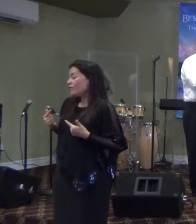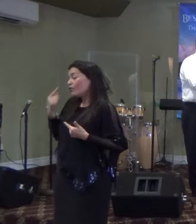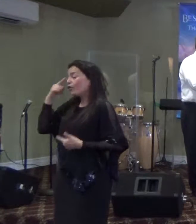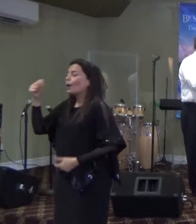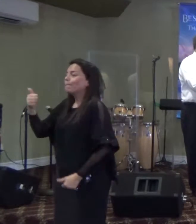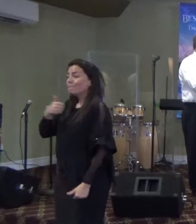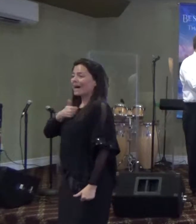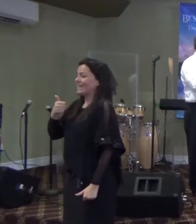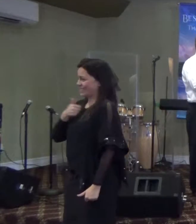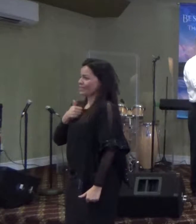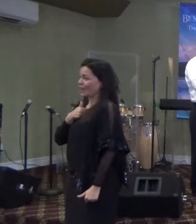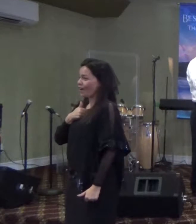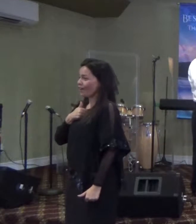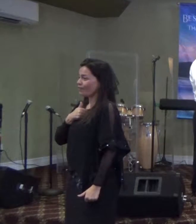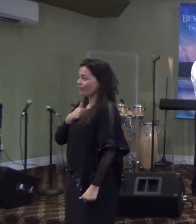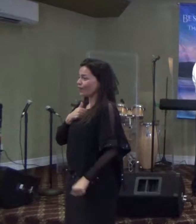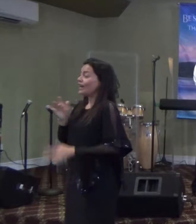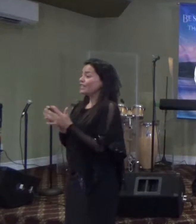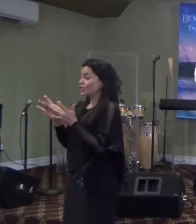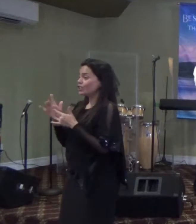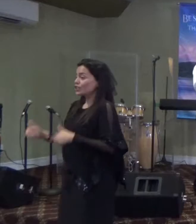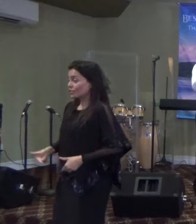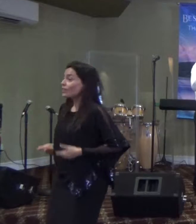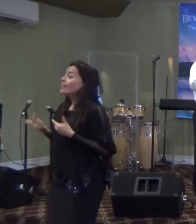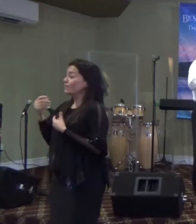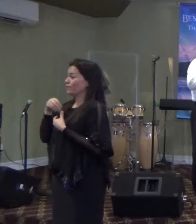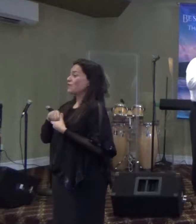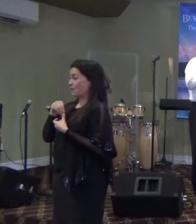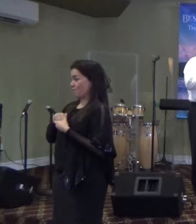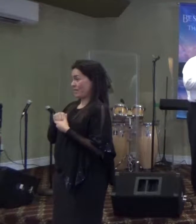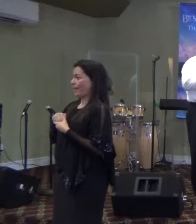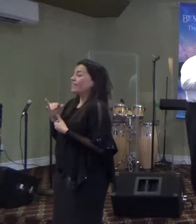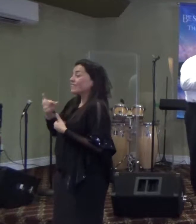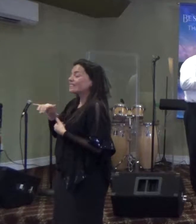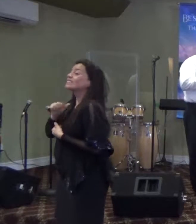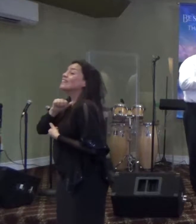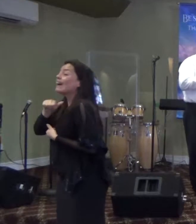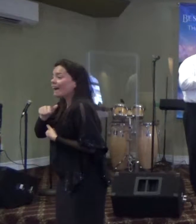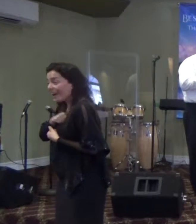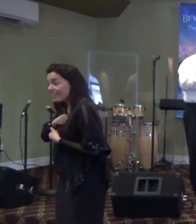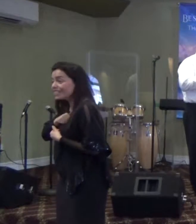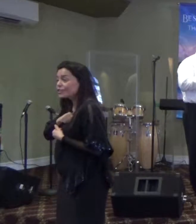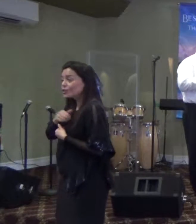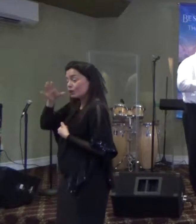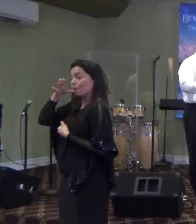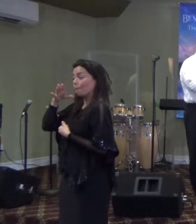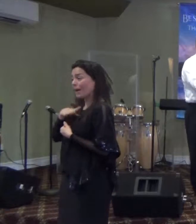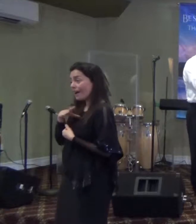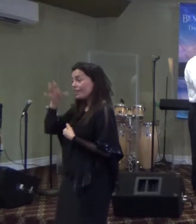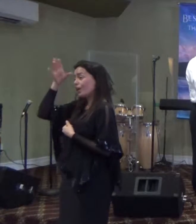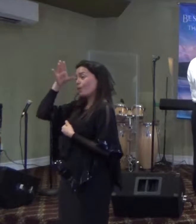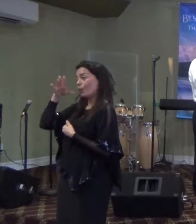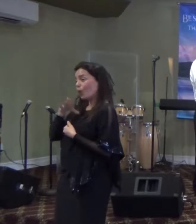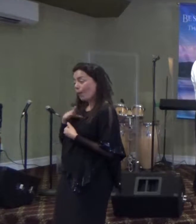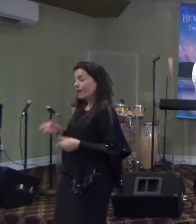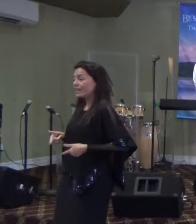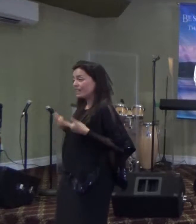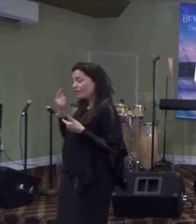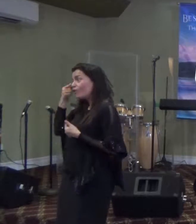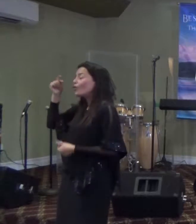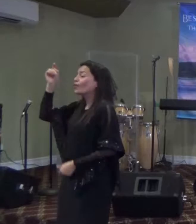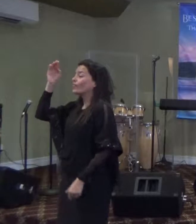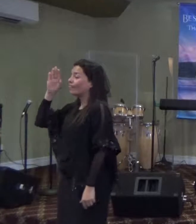en but mí. Christ liveth in me. Esa es la actitud That is the attitude del hombre y mujer de of the Dios. man and woman of